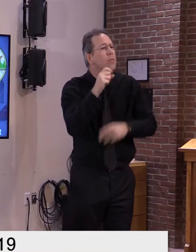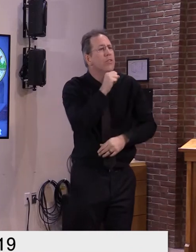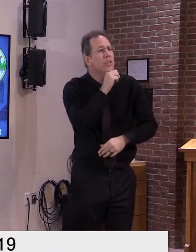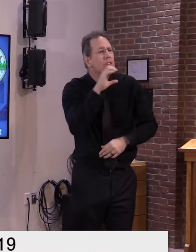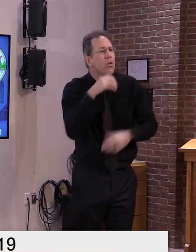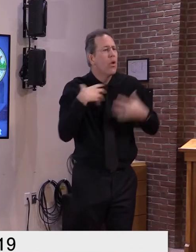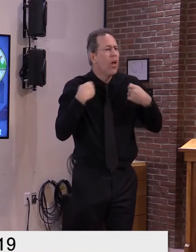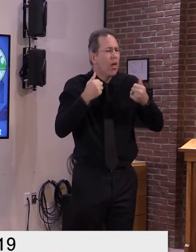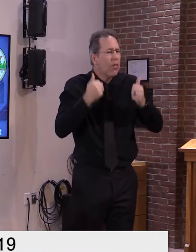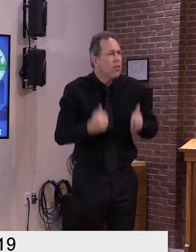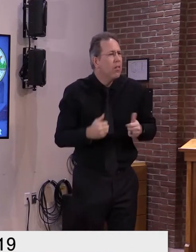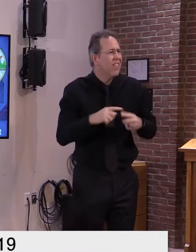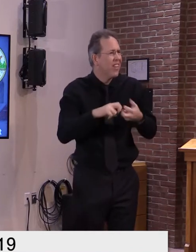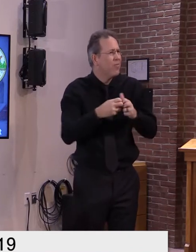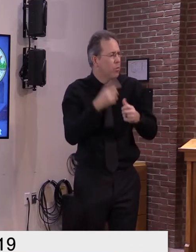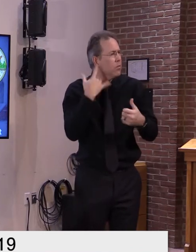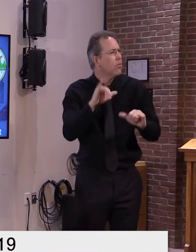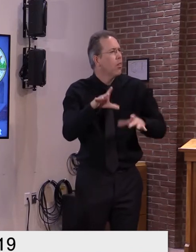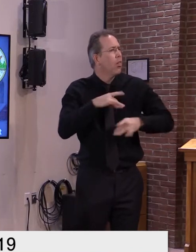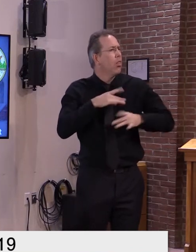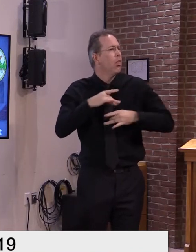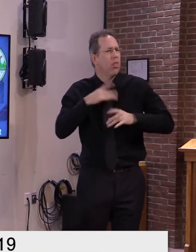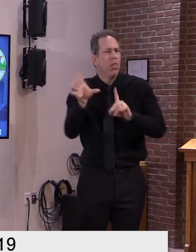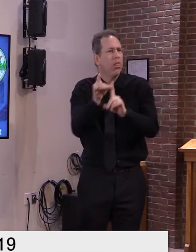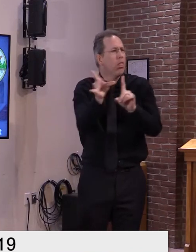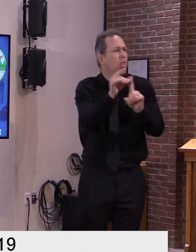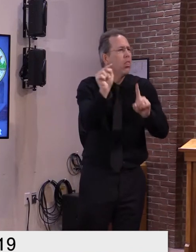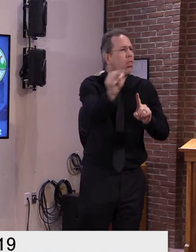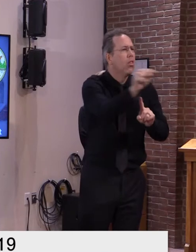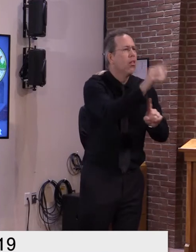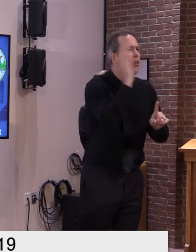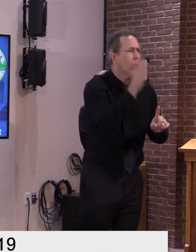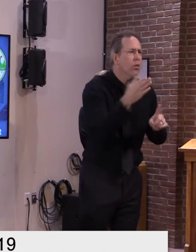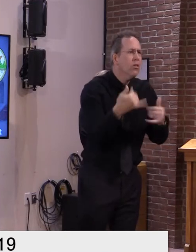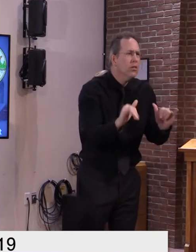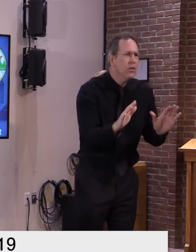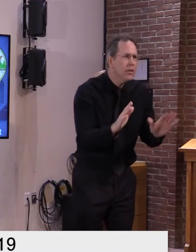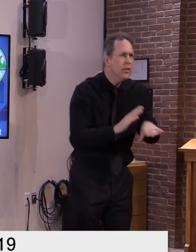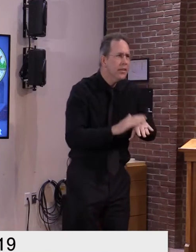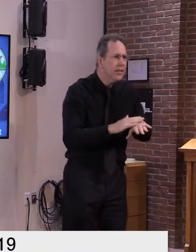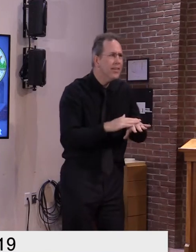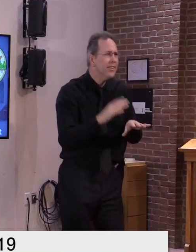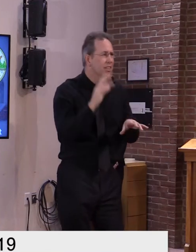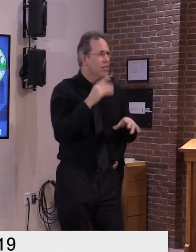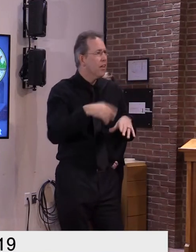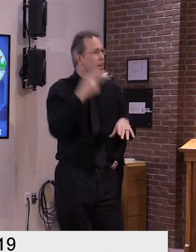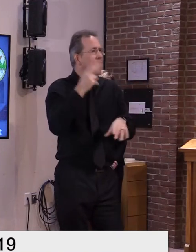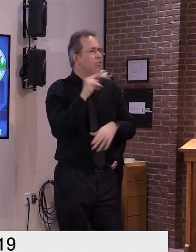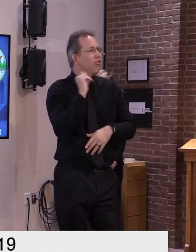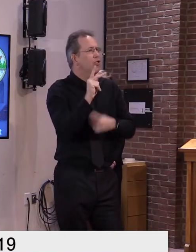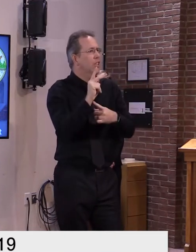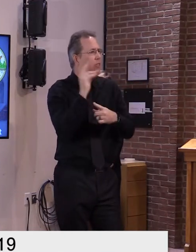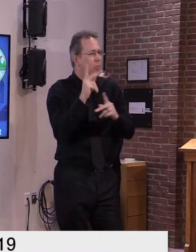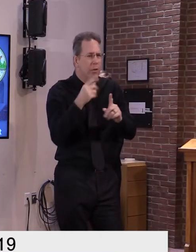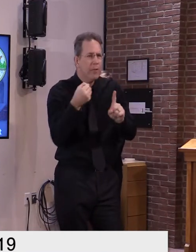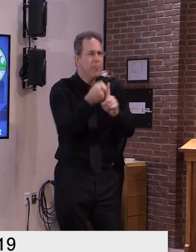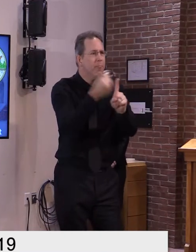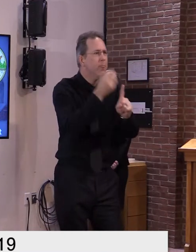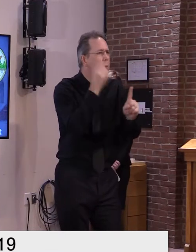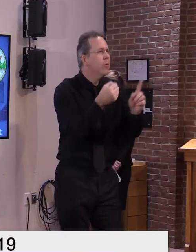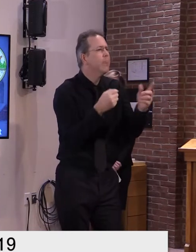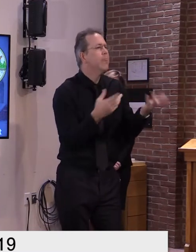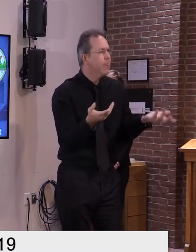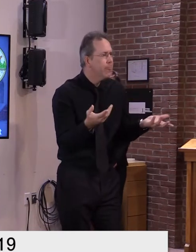However, due to the continued number of high cases, unfortunately, I don't have good news today